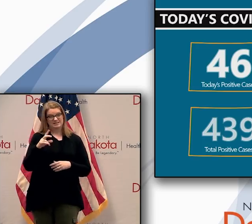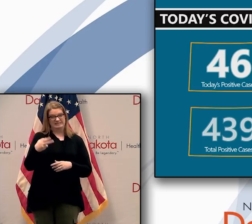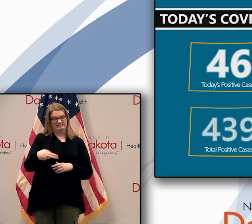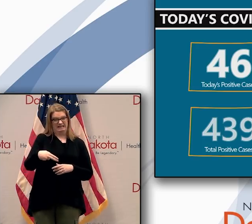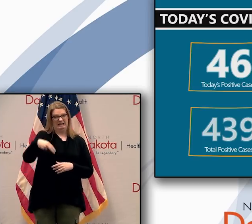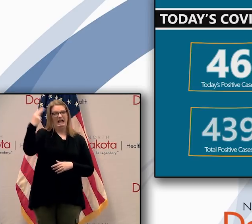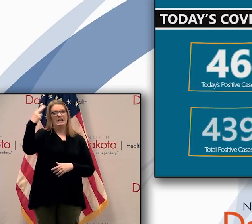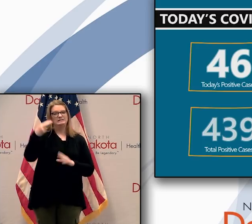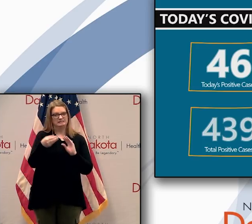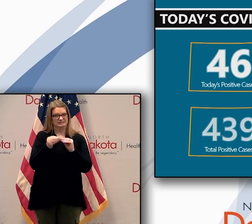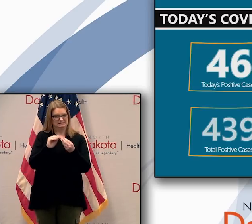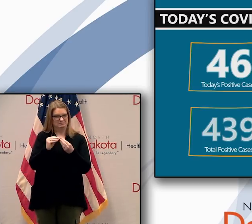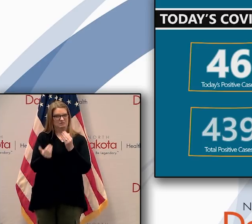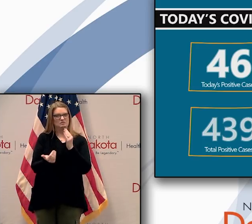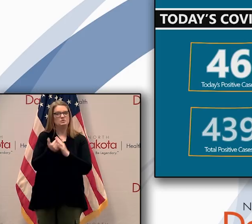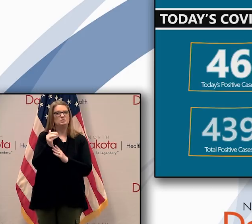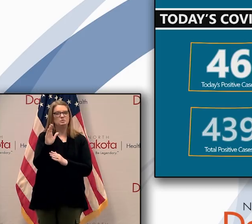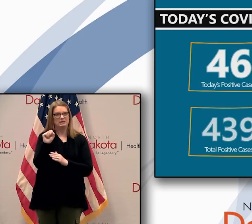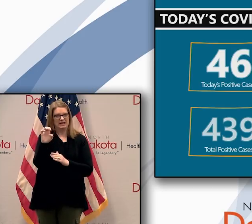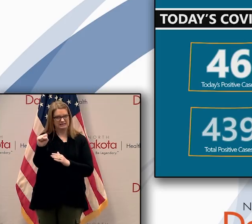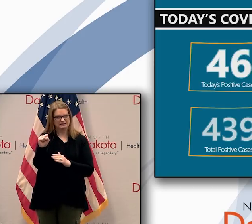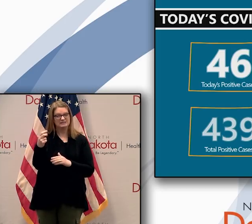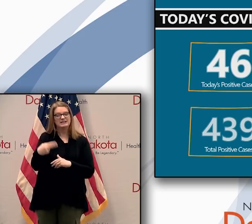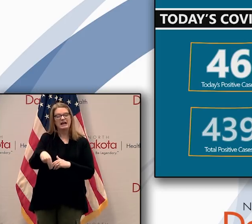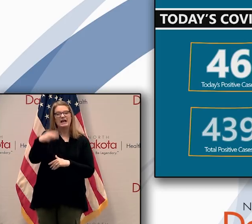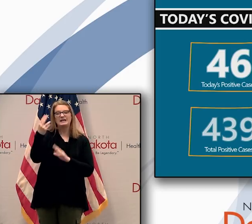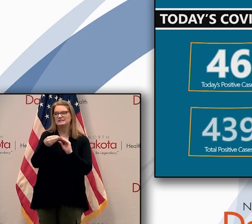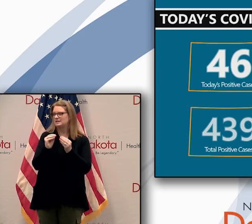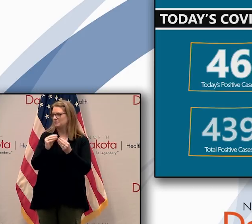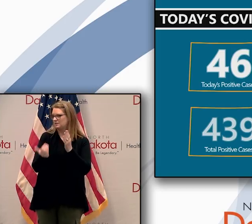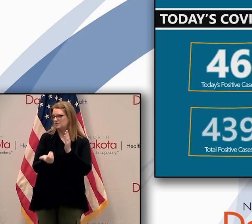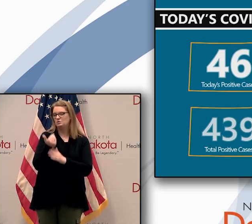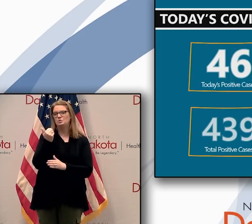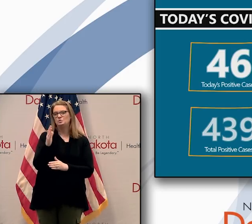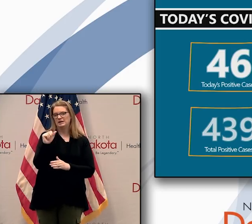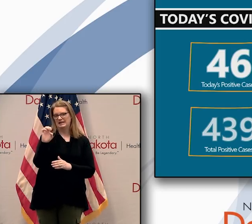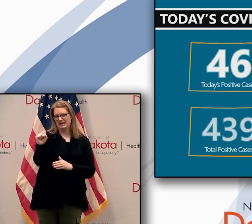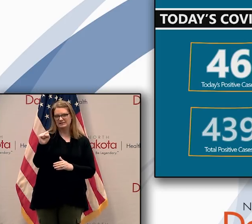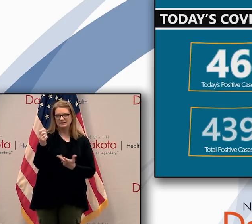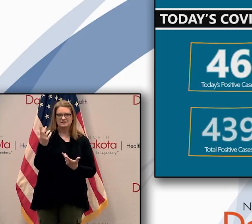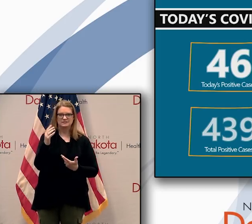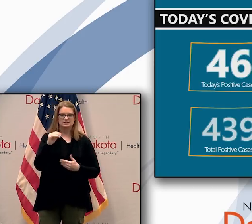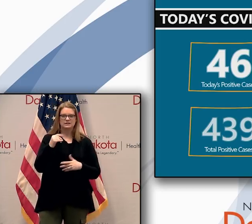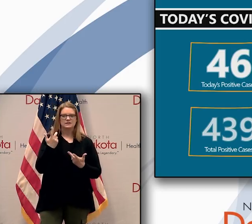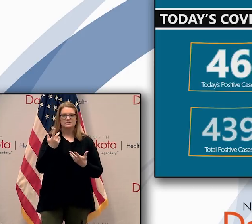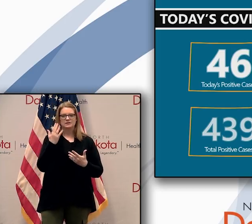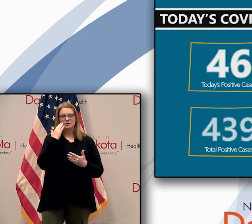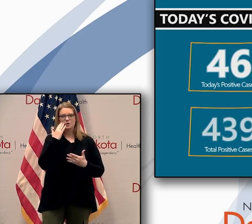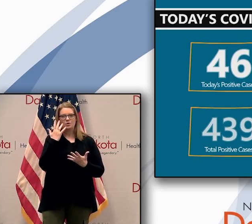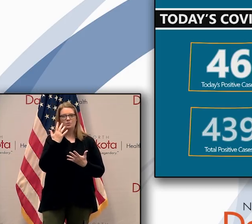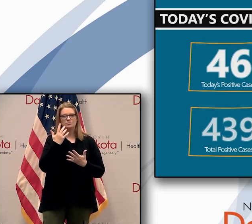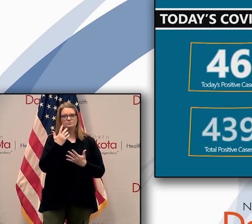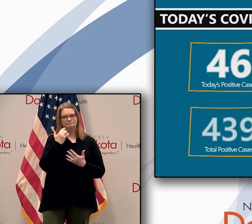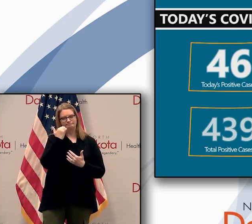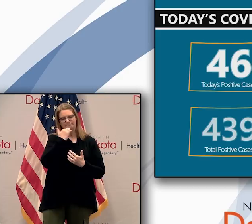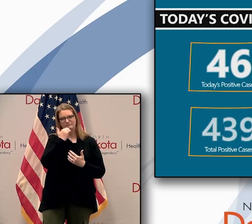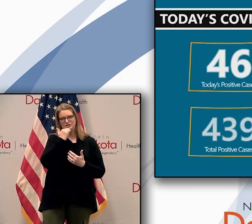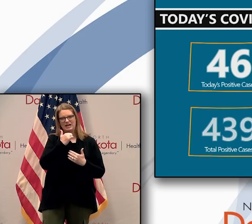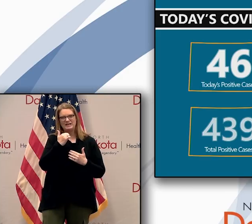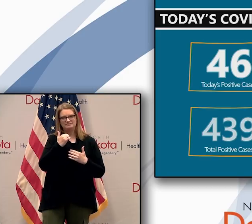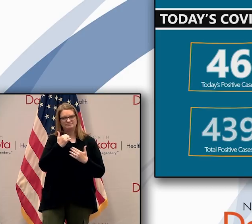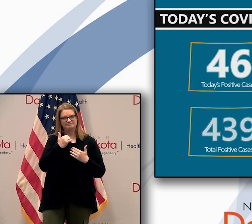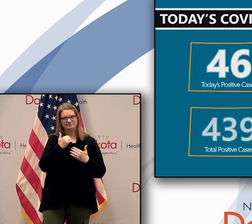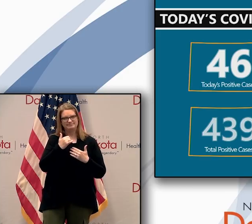new cases by a significant amount. From a percentage increase day over day, it's one of our